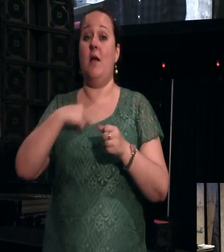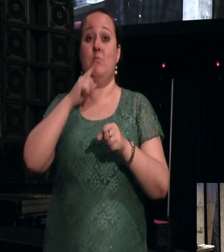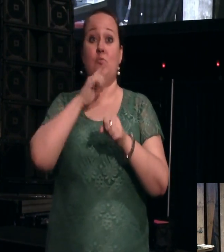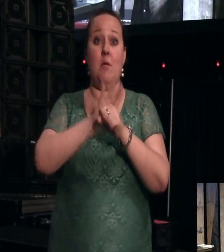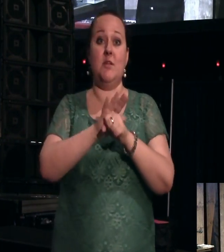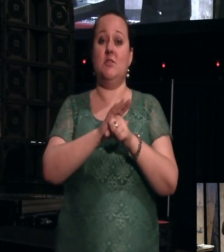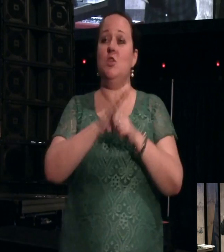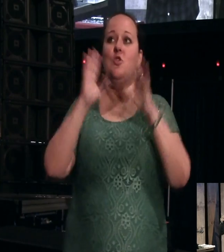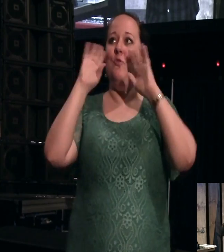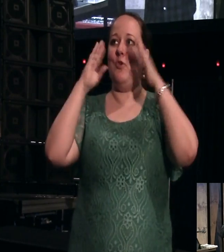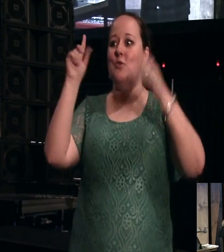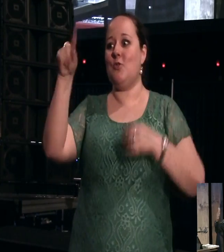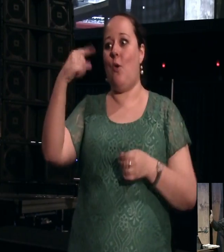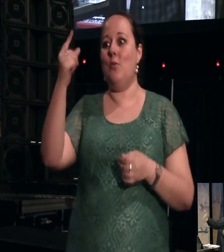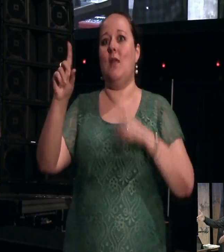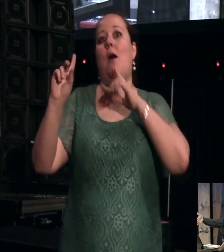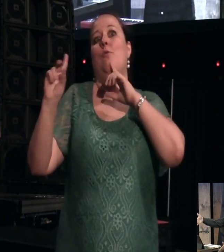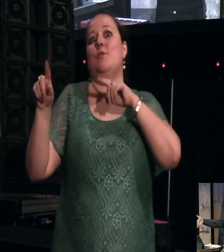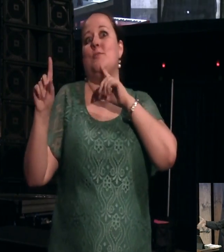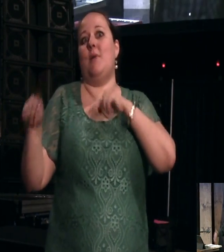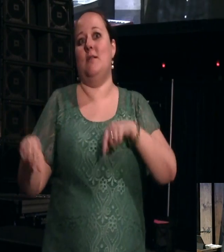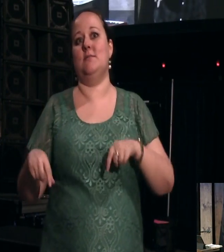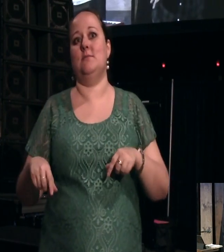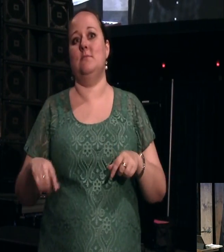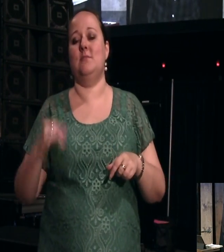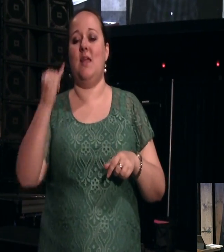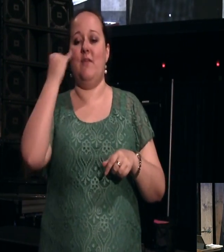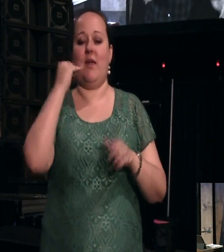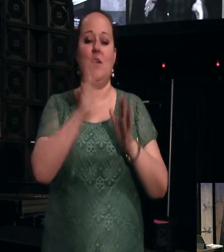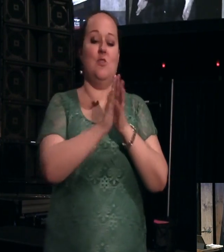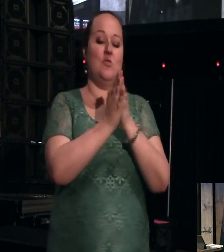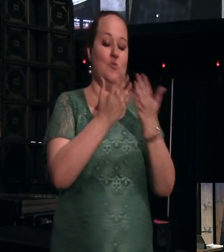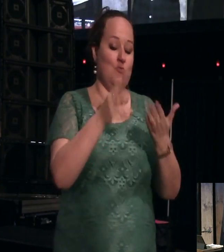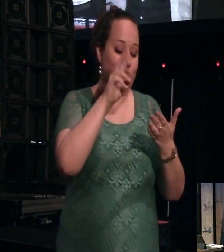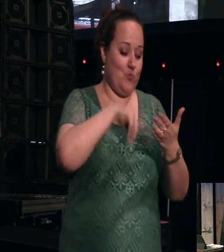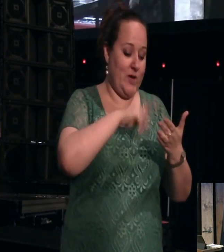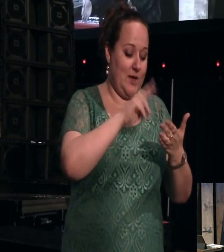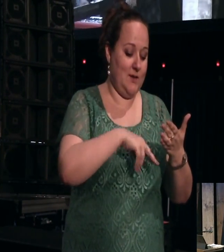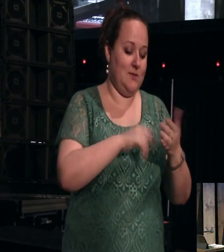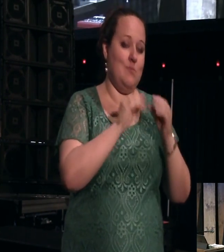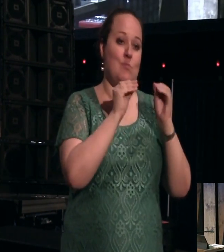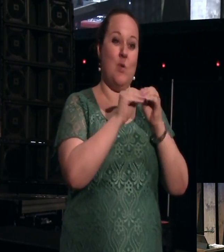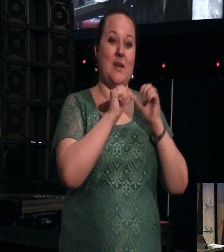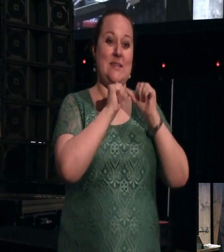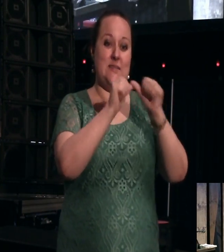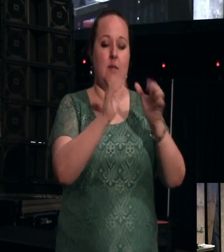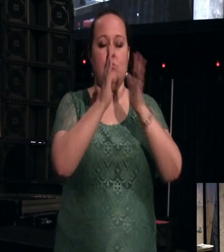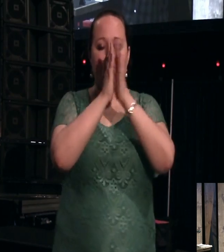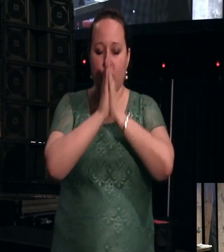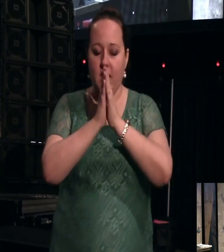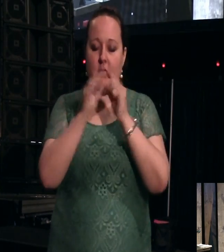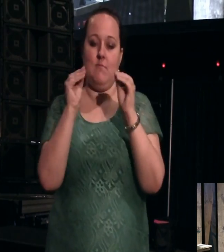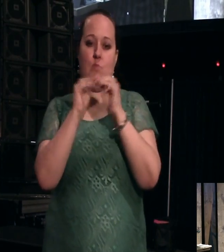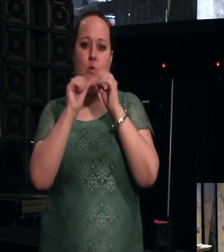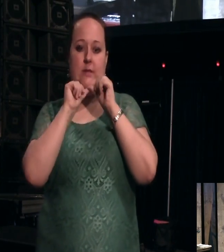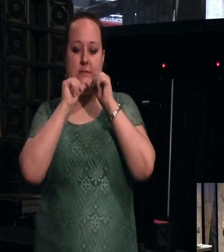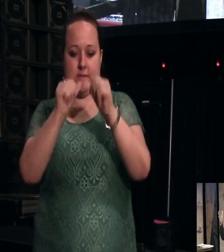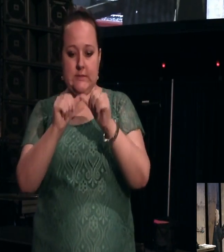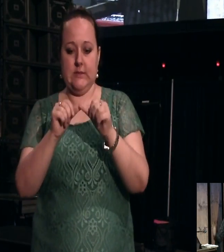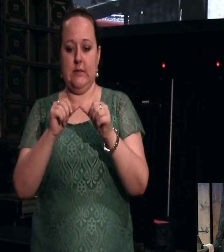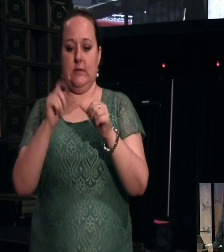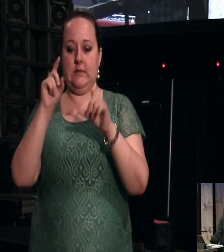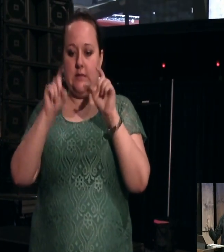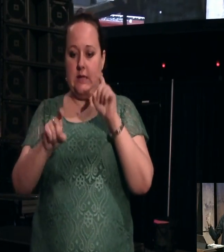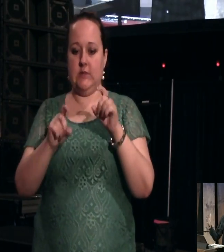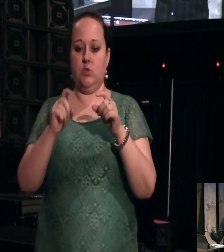relationship with God, I guarantee you it's because all you do is focus on the response. You know what? If I can just read my Bible more consistently, I just